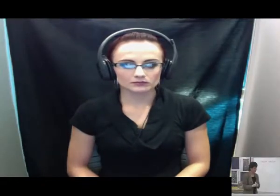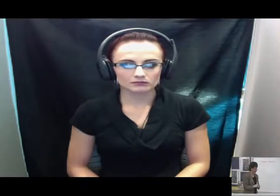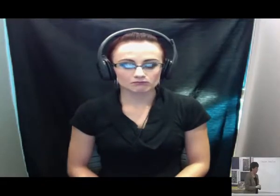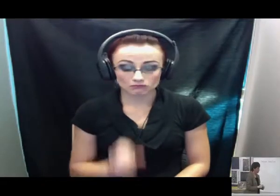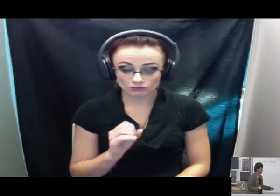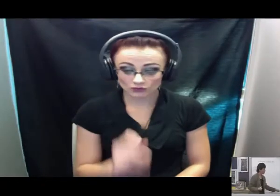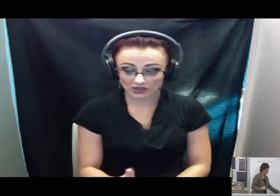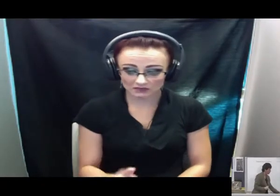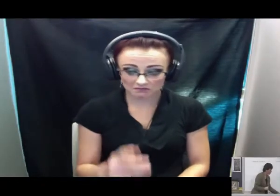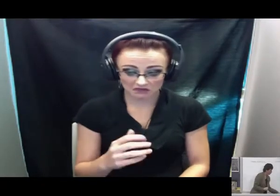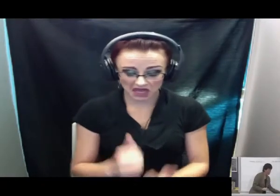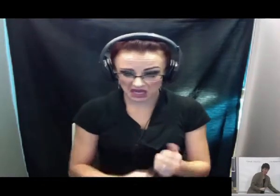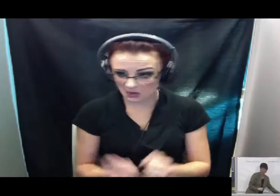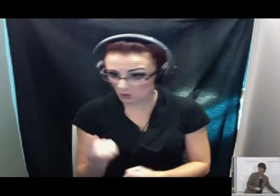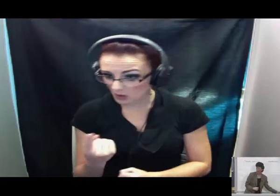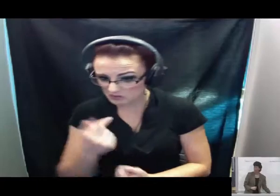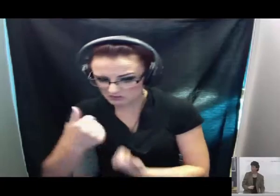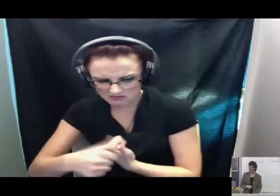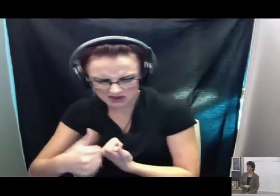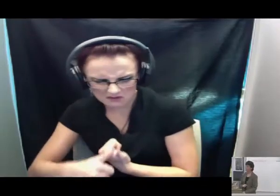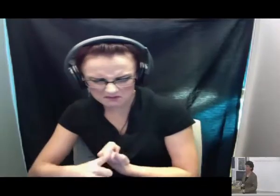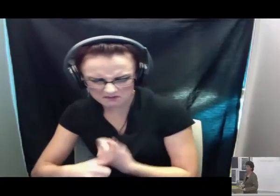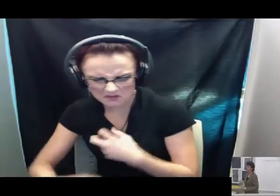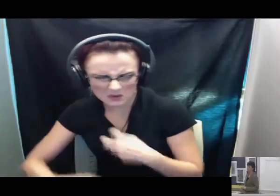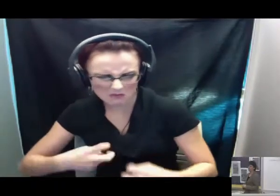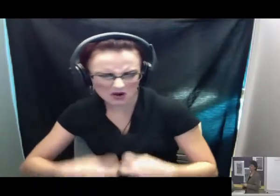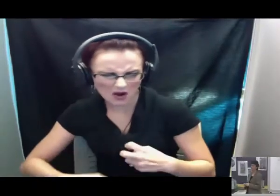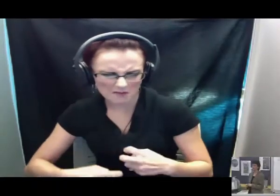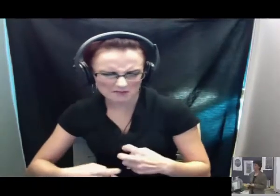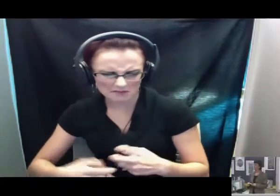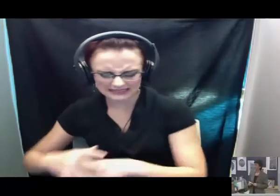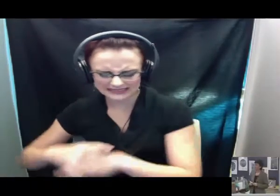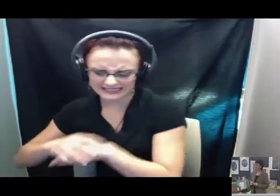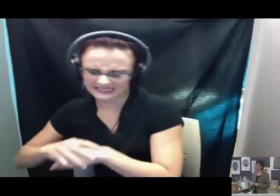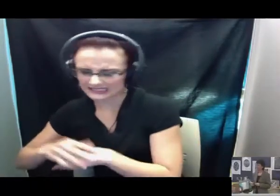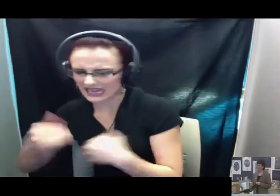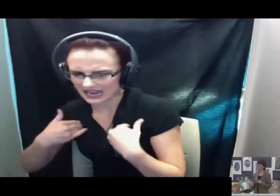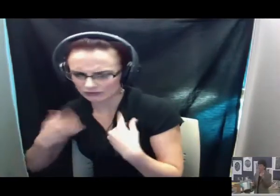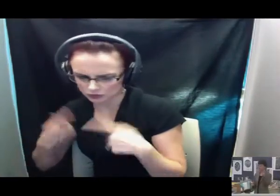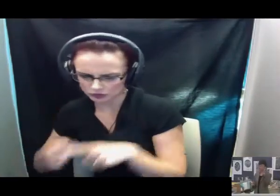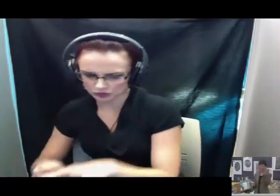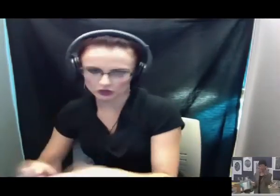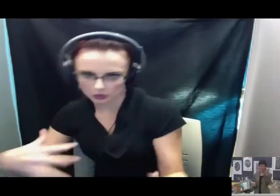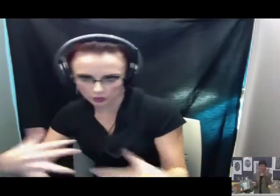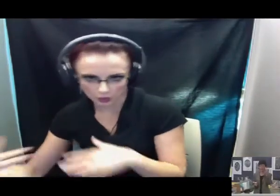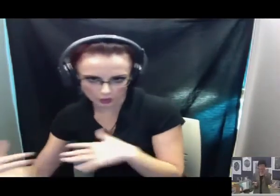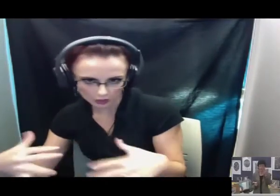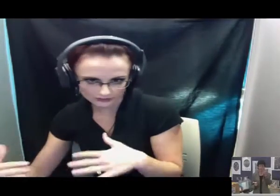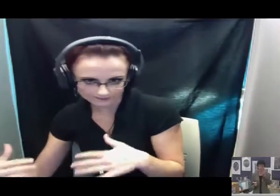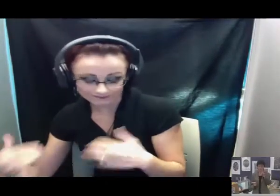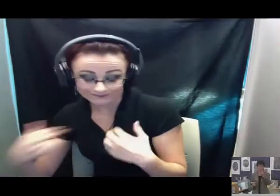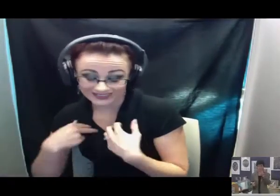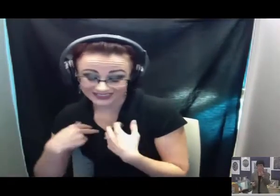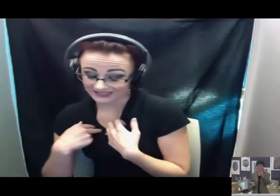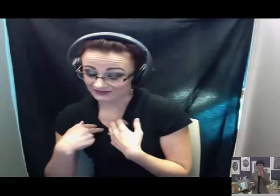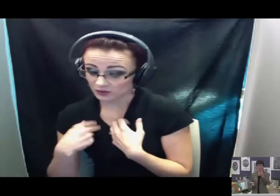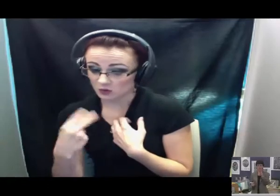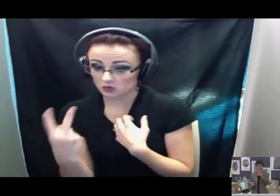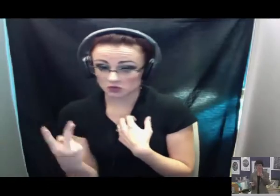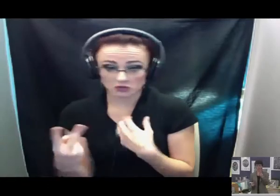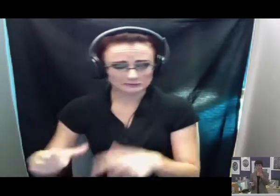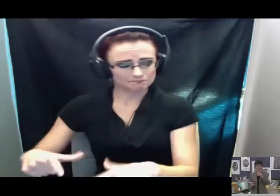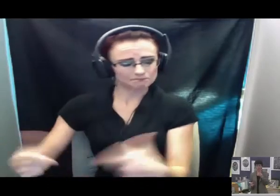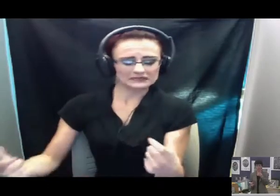Okay, does anyone remember a problem that Great Britain was having in the war? They had 2 major problems.